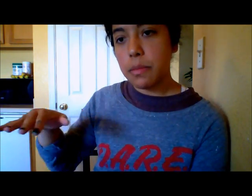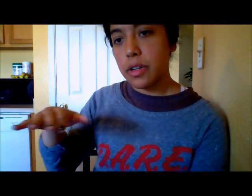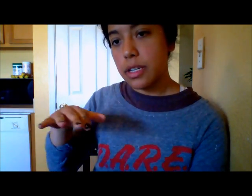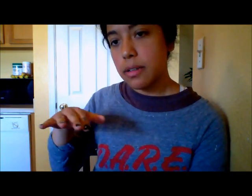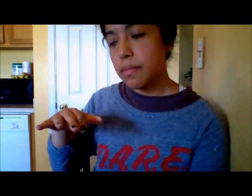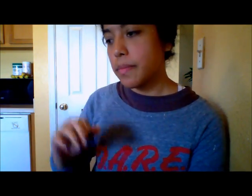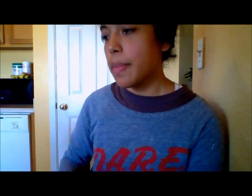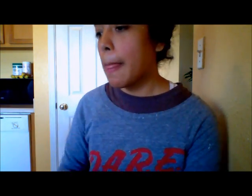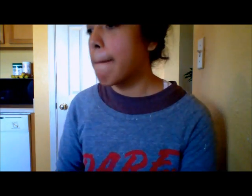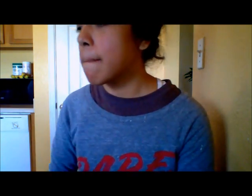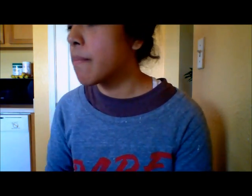Neighborhood.